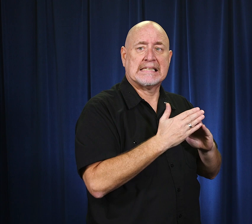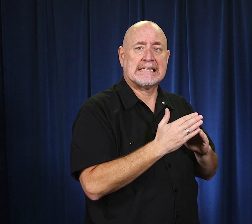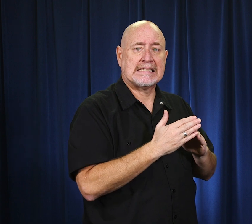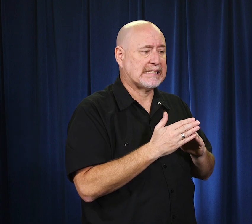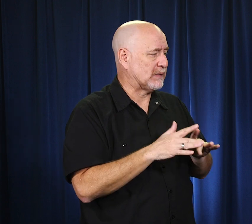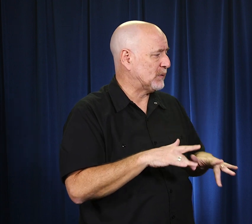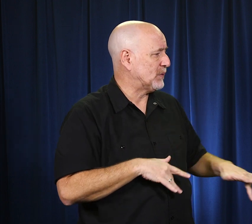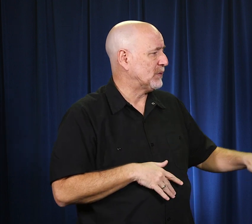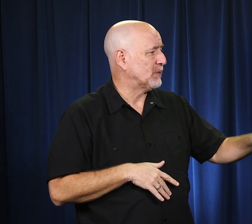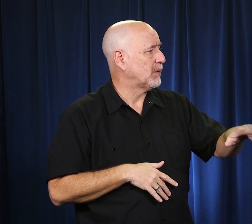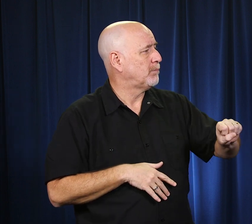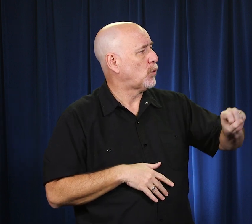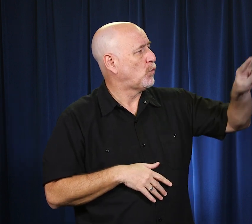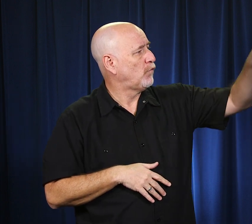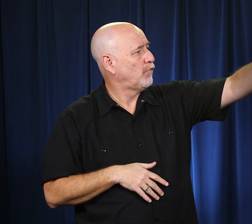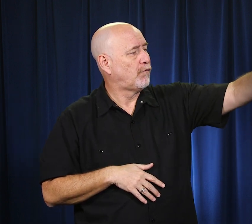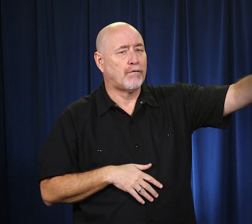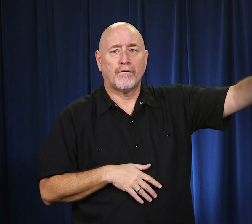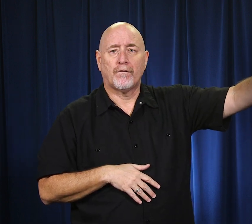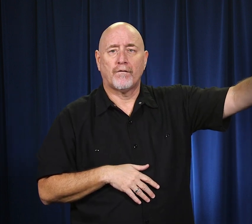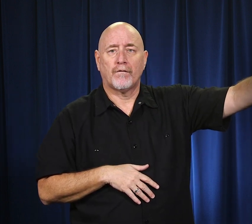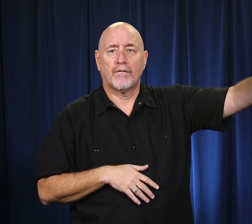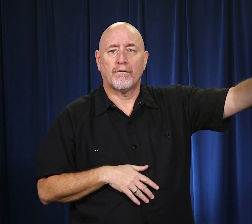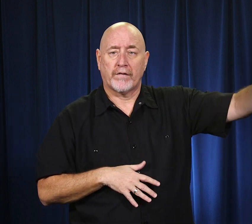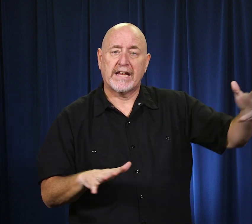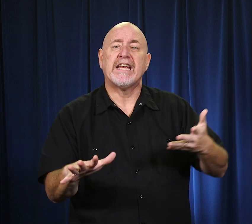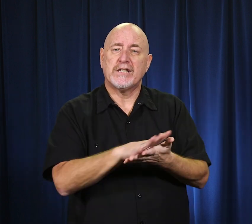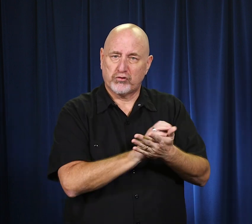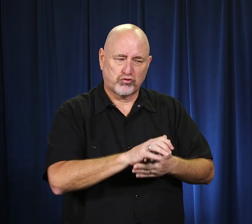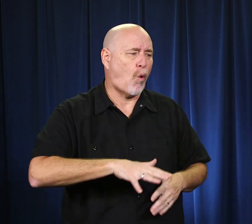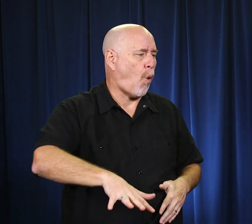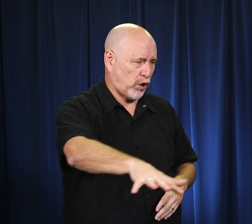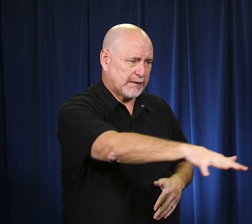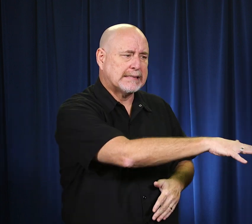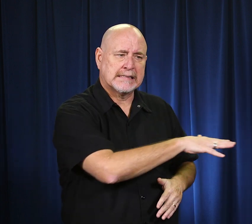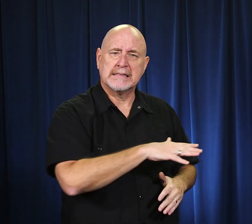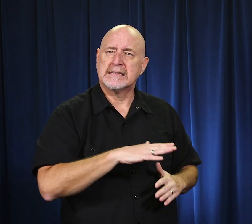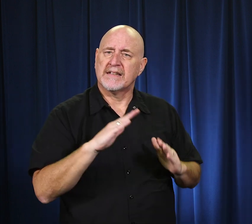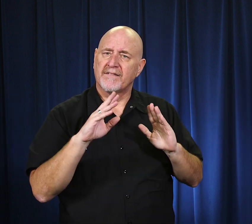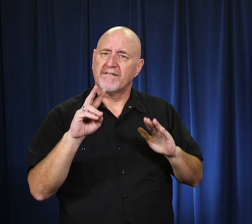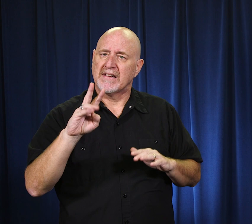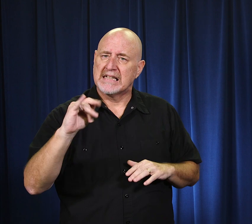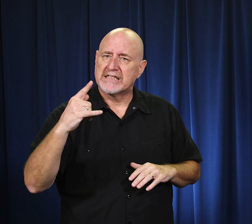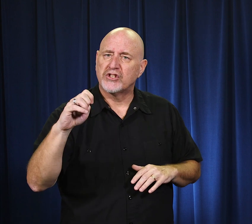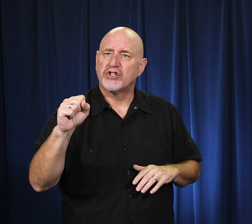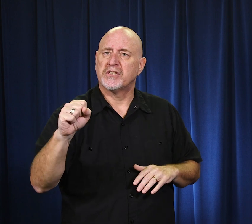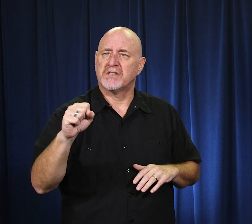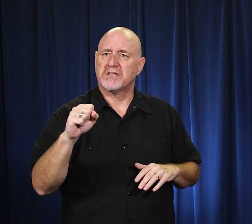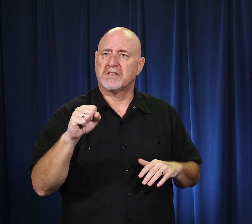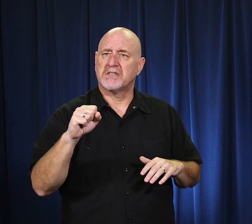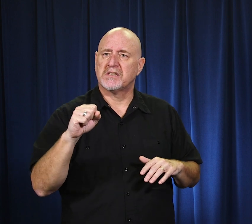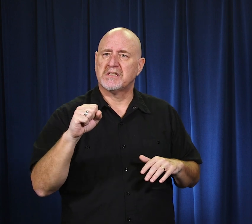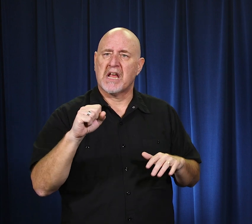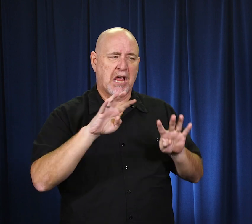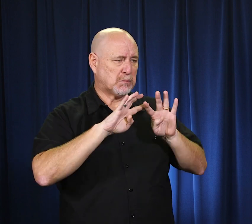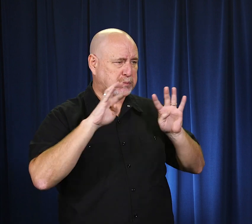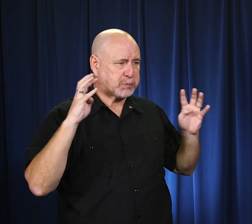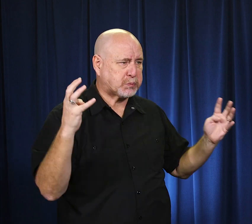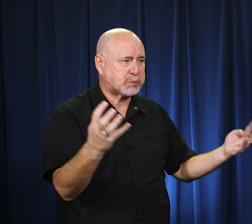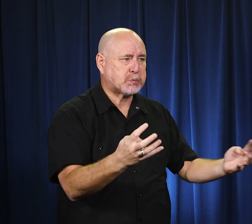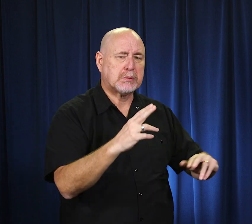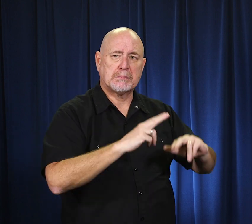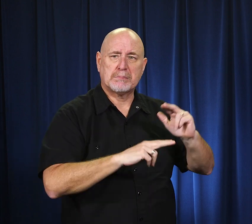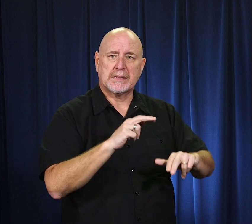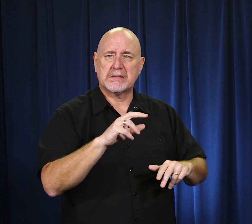that the Tyrians had all moved out. Yes, he did destroy the mainland villages, and he